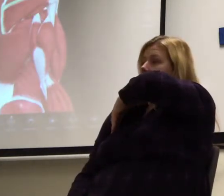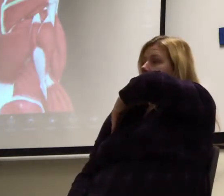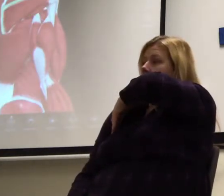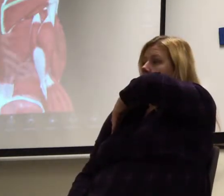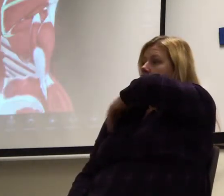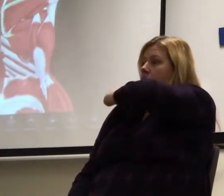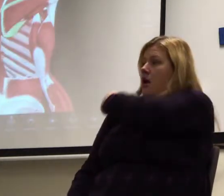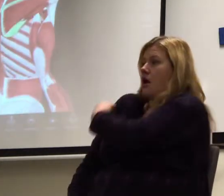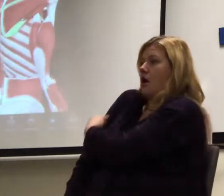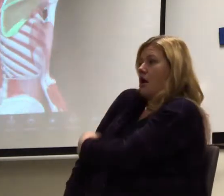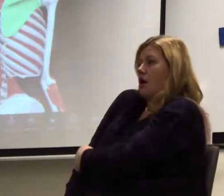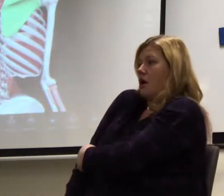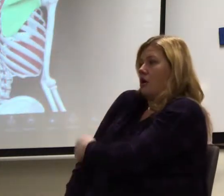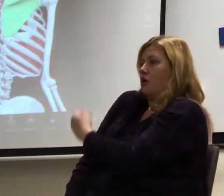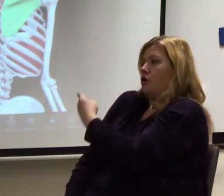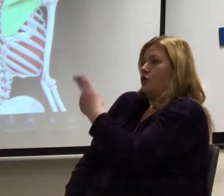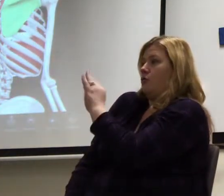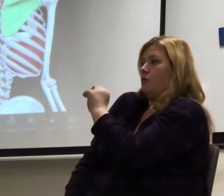humerus.